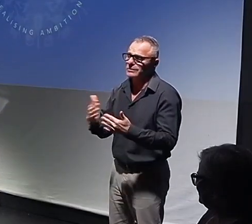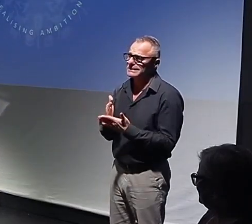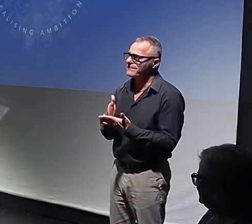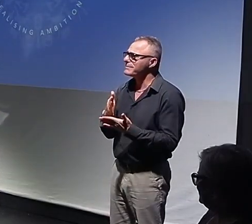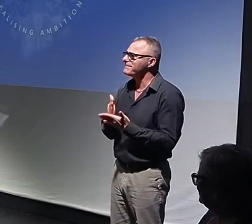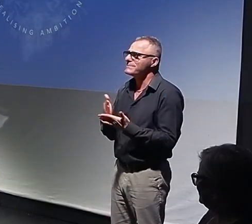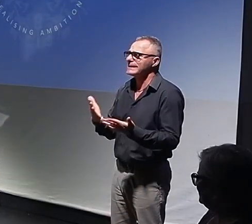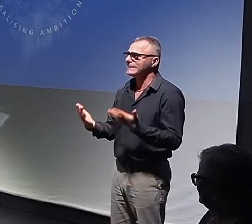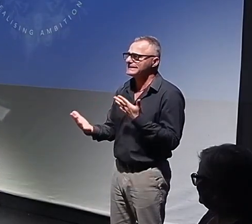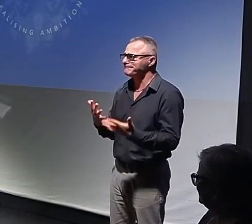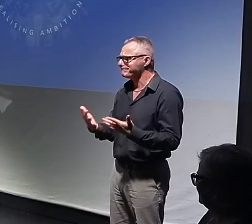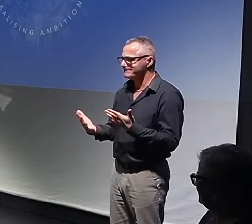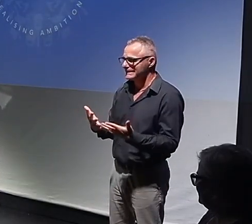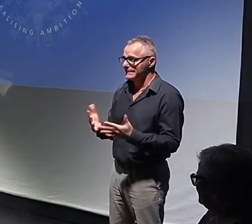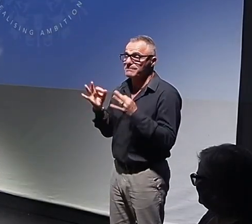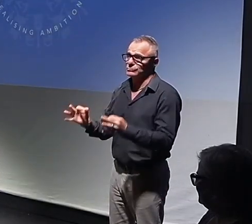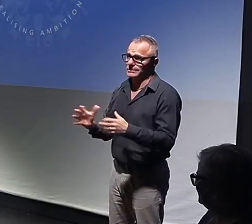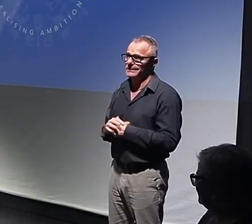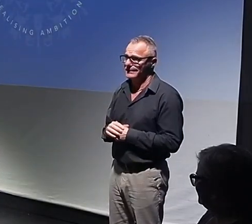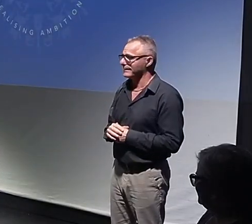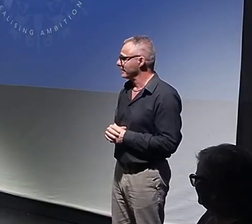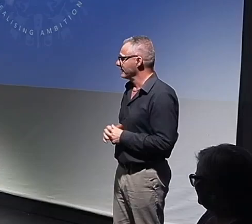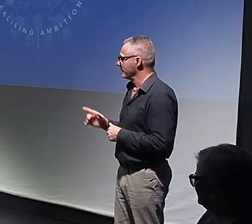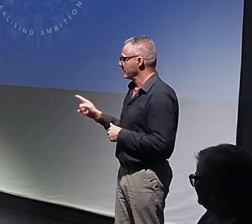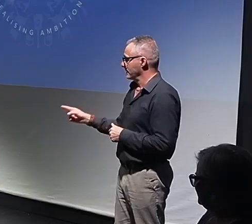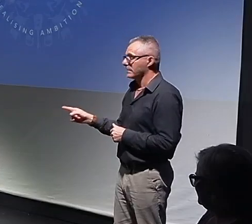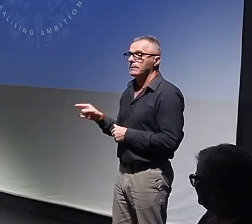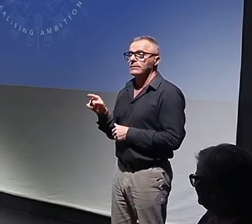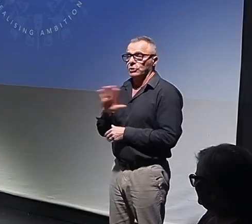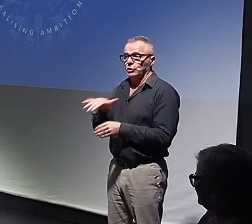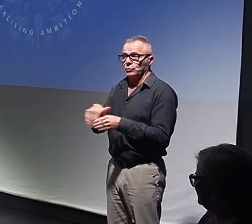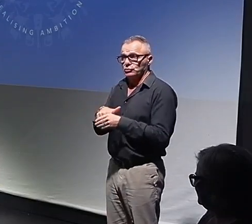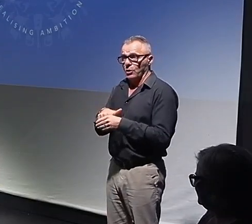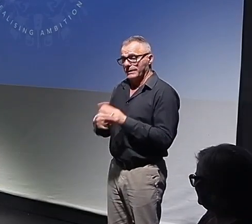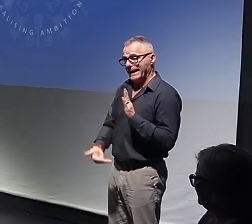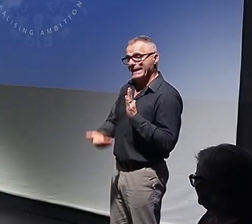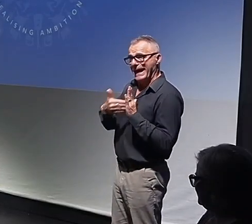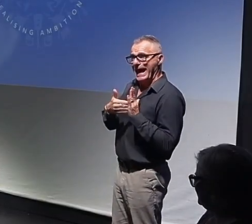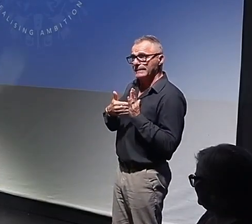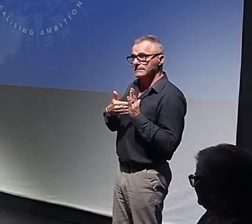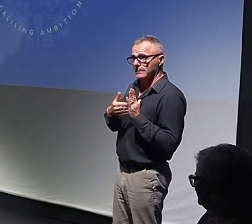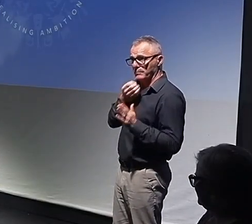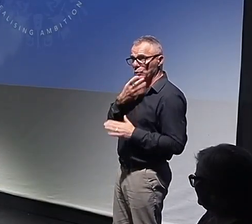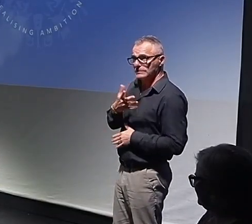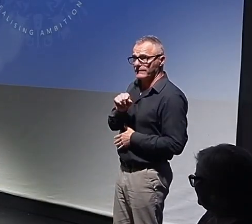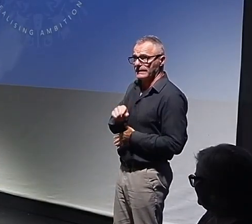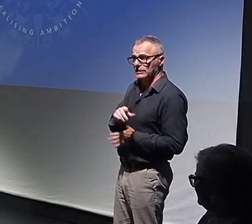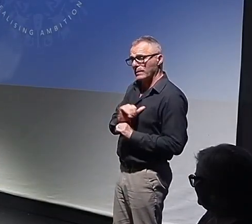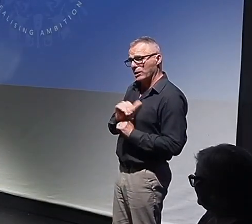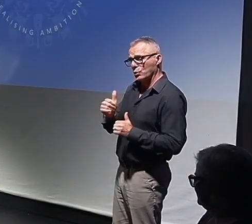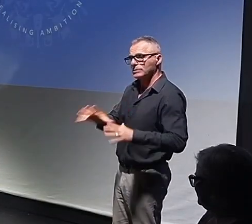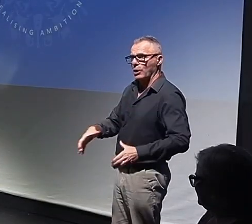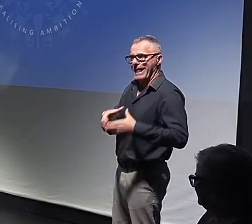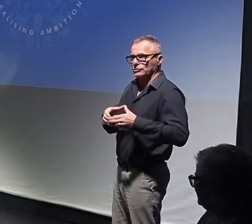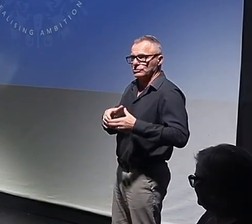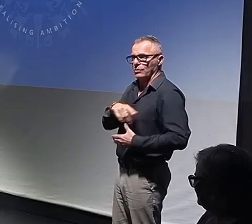very, very special. Well, you join and add to beautifully a great collection of individuals